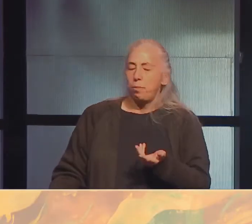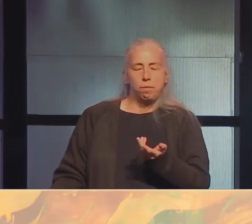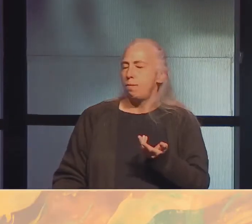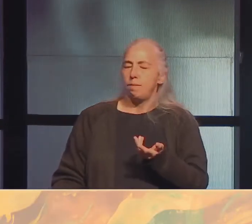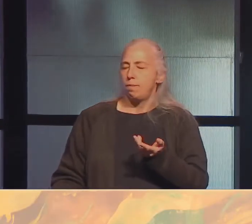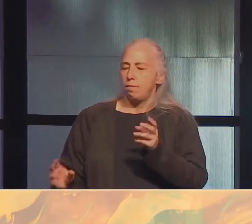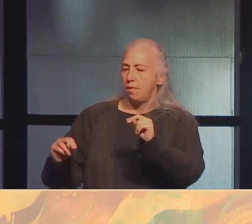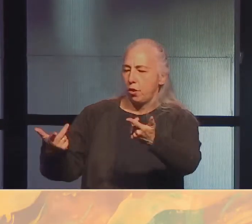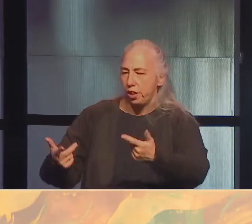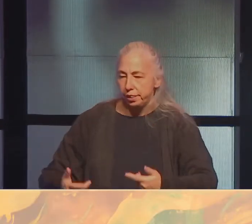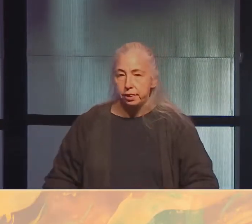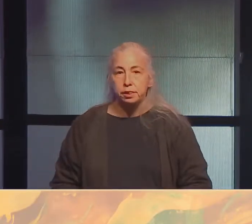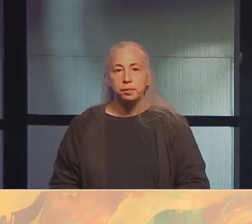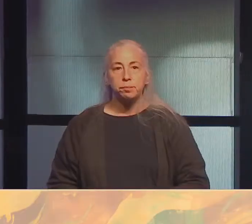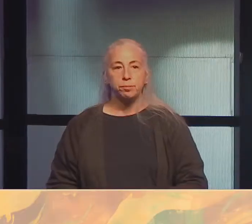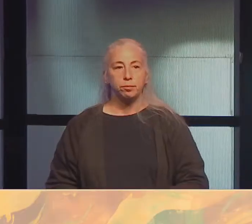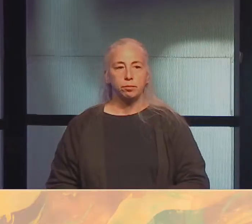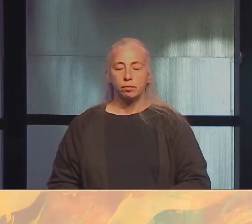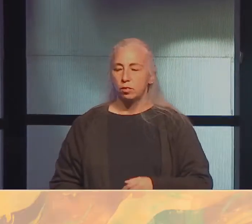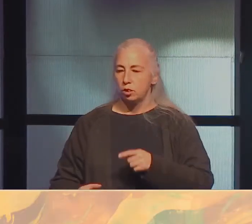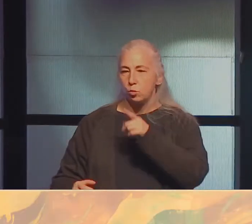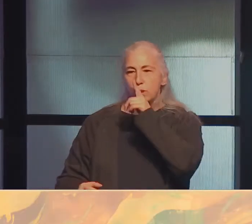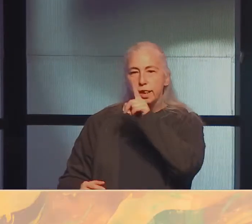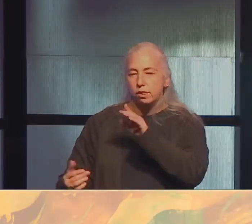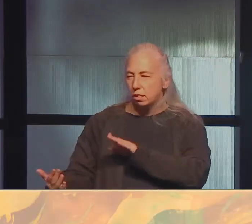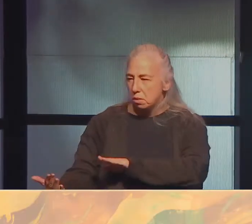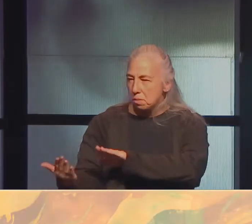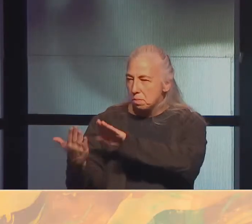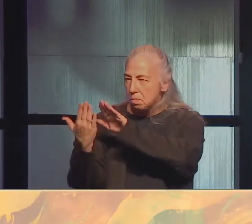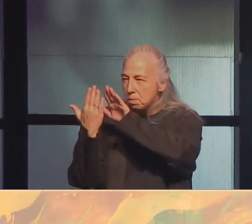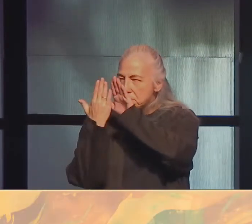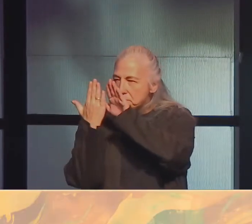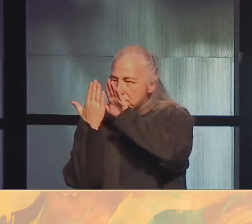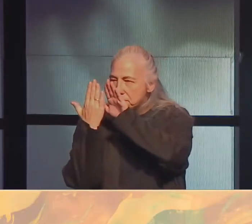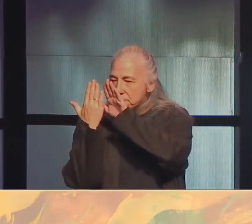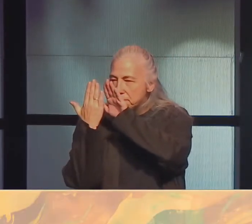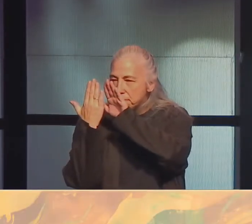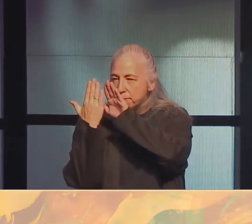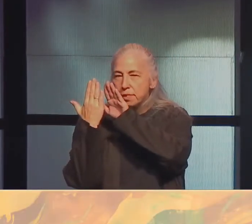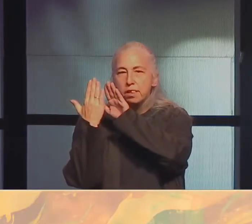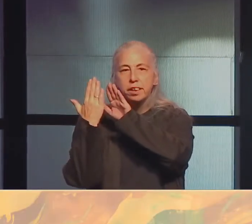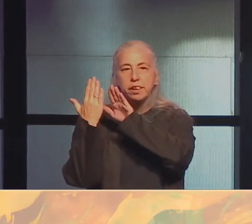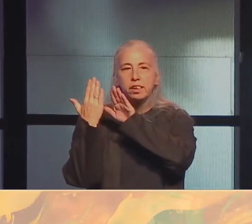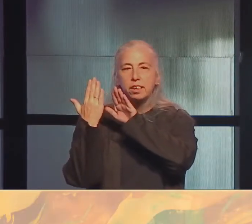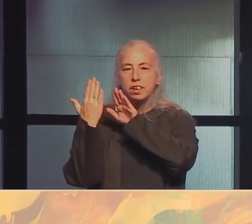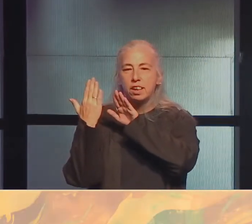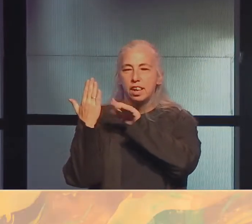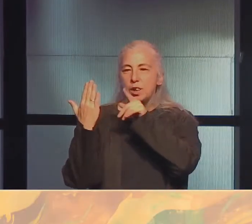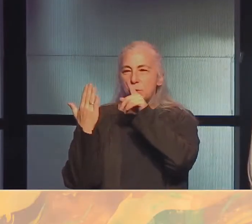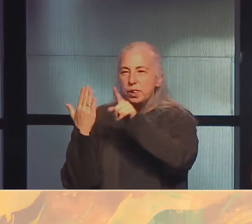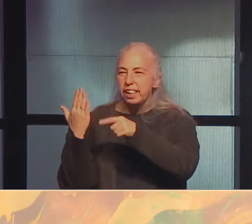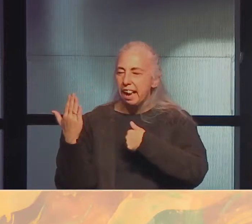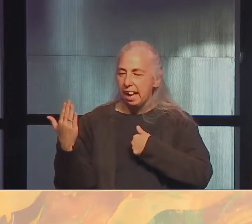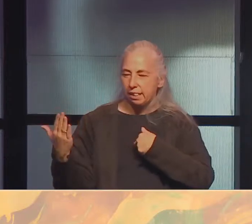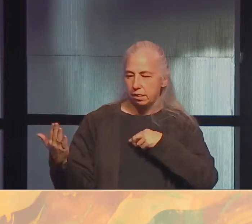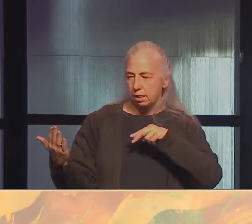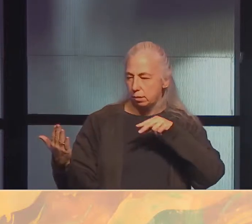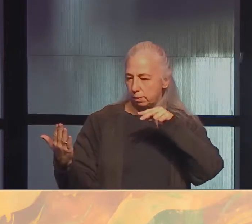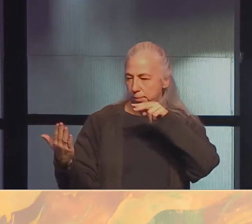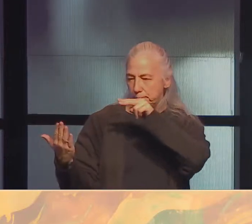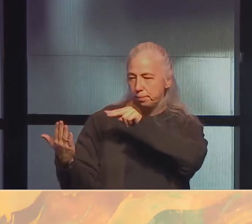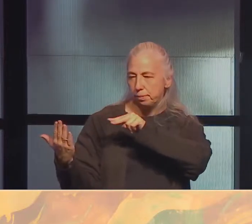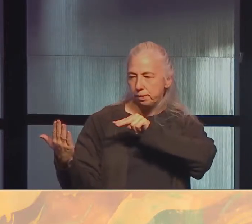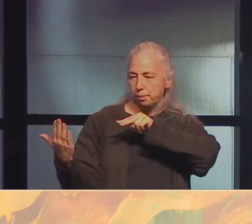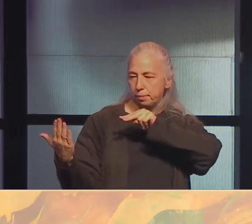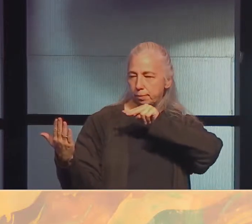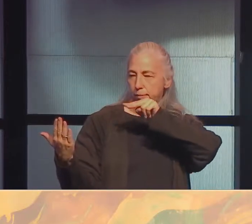Maybe you have to ask that thought to get right in its face. Haven't brushed your teeth for a few days. Bring the bad, funky breath.